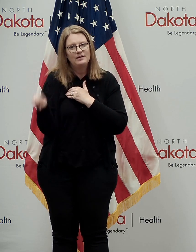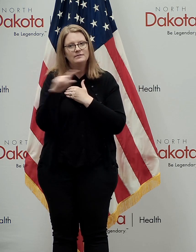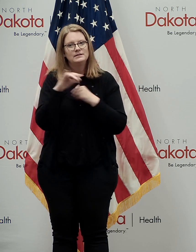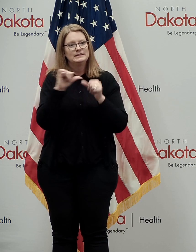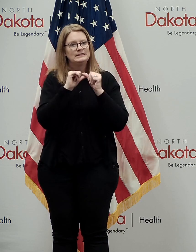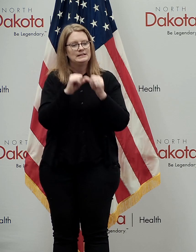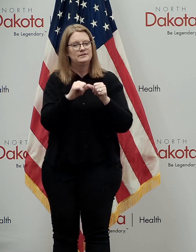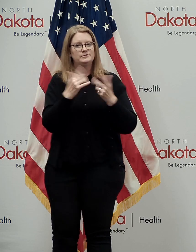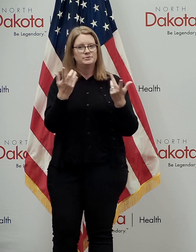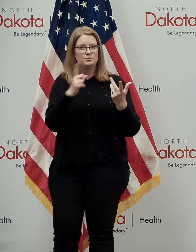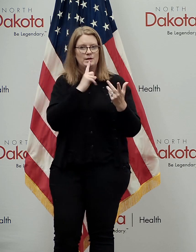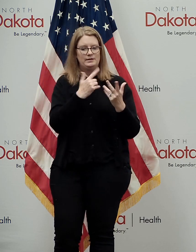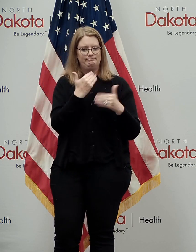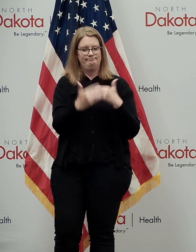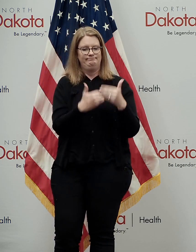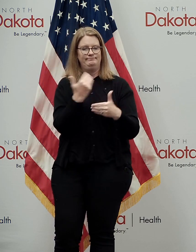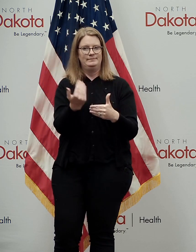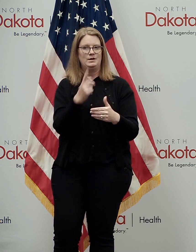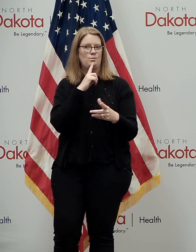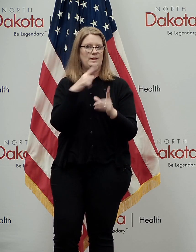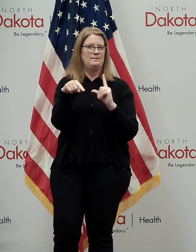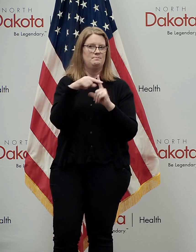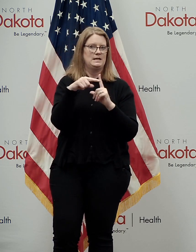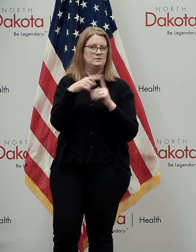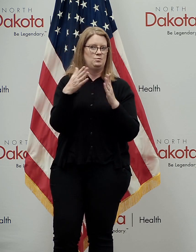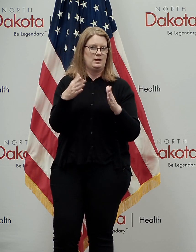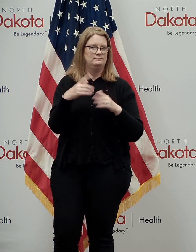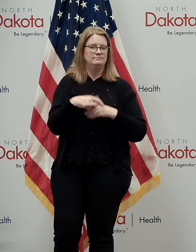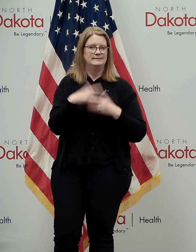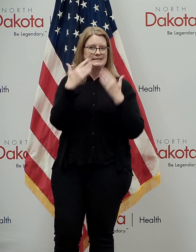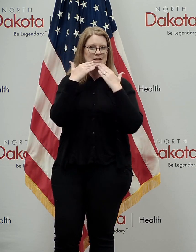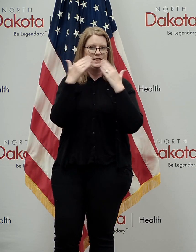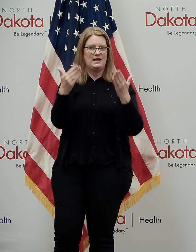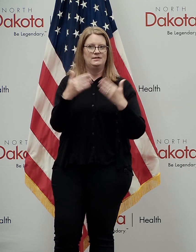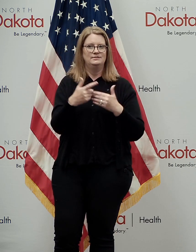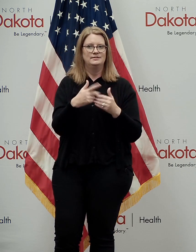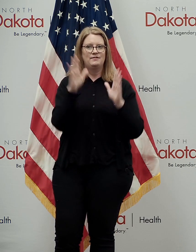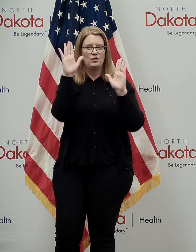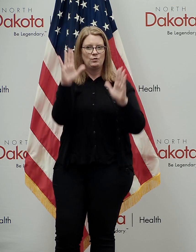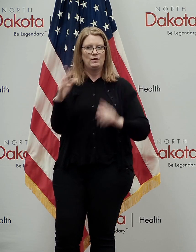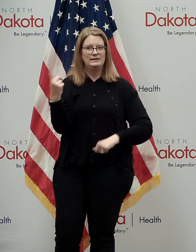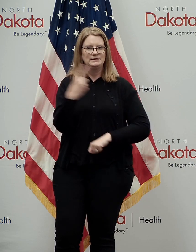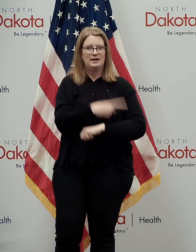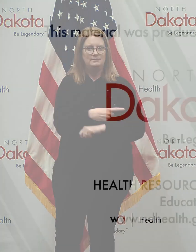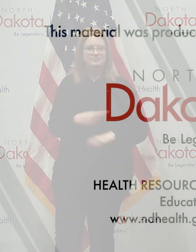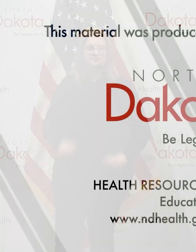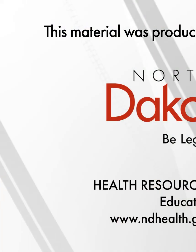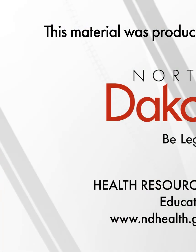continue to make our way forward in a very positive way here in our state. So thank you very much. Have a great day.